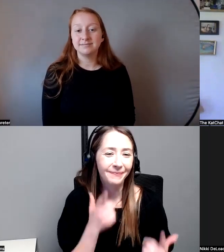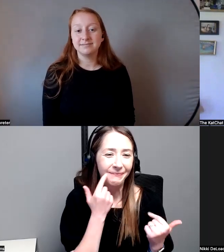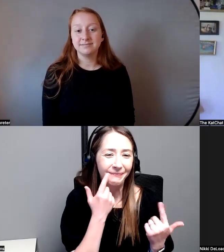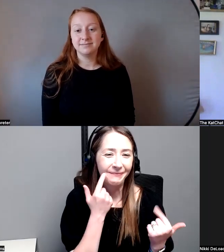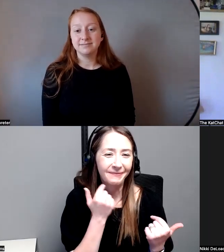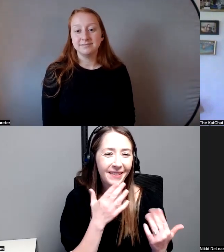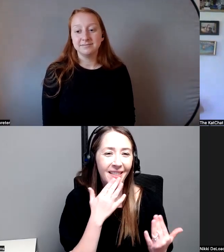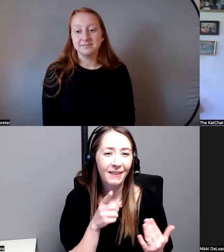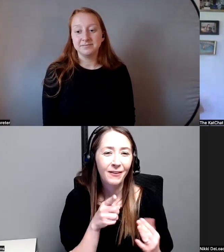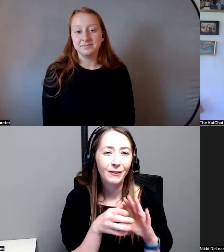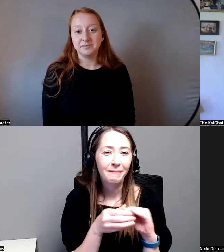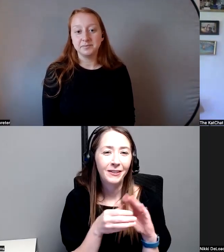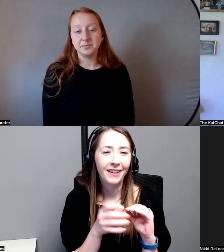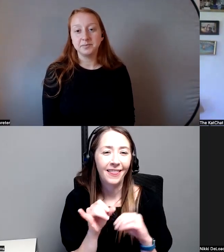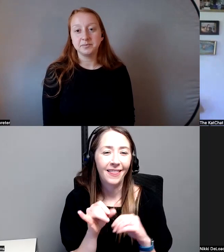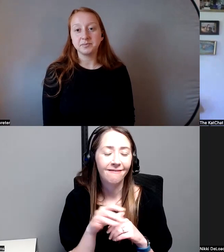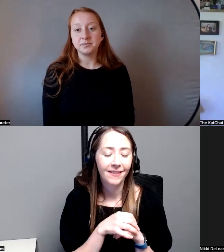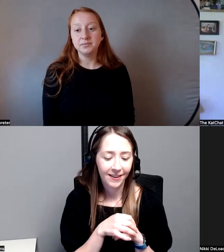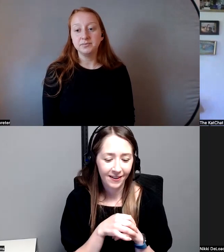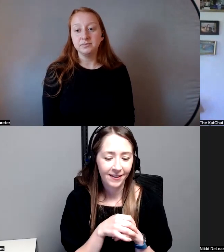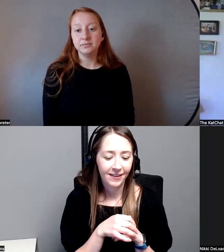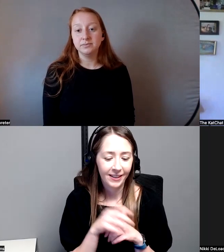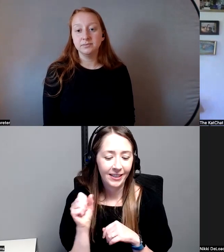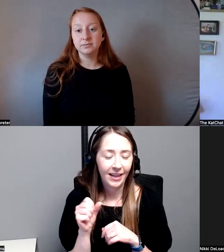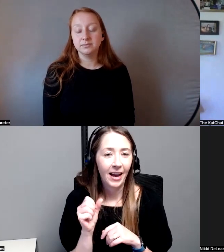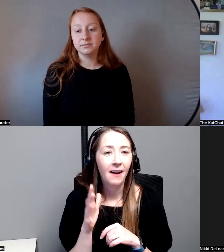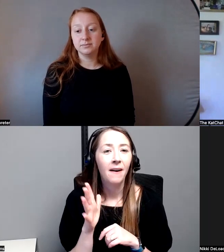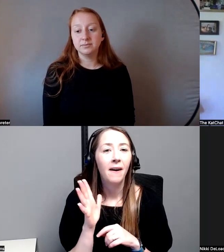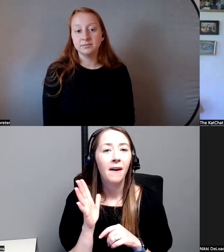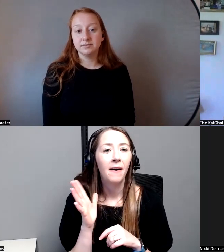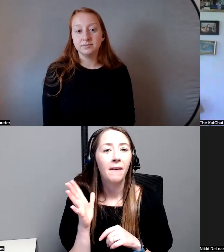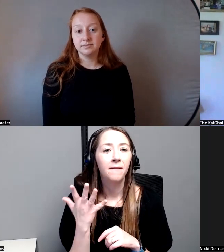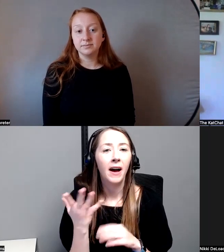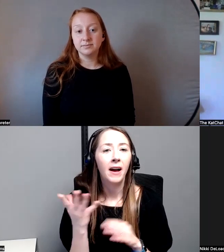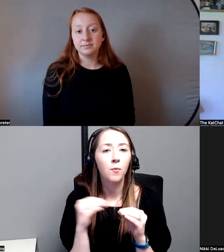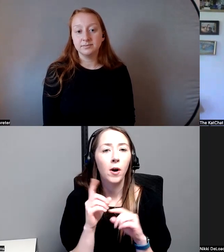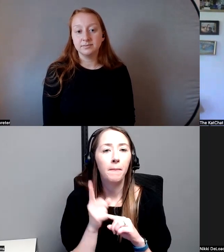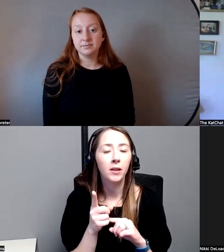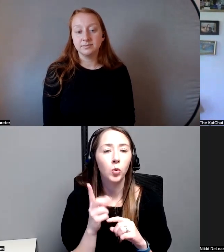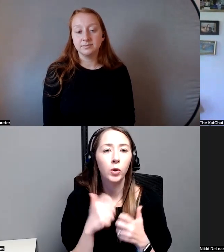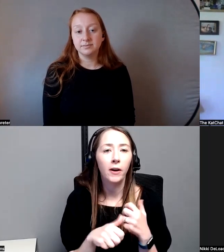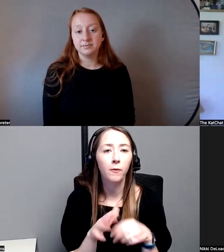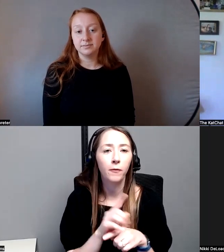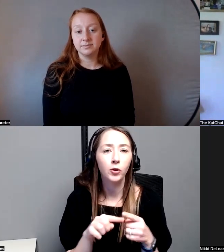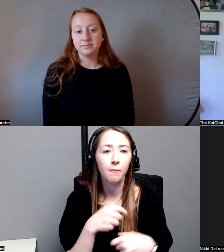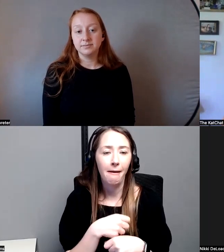Thank you for saying that. Yeah, 5 More Minutes was a really hard movie to make.